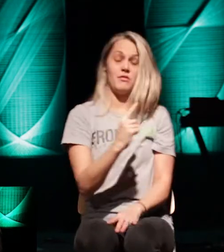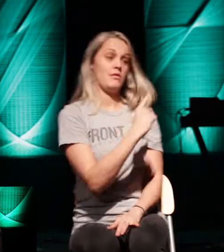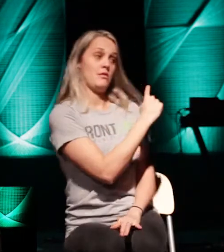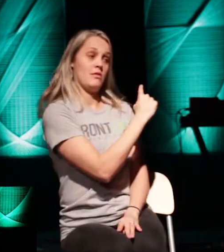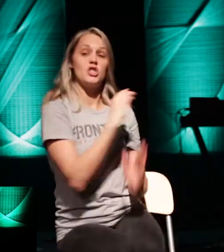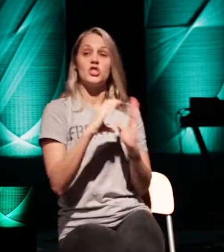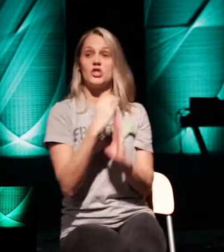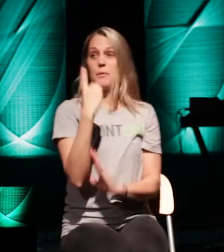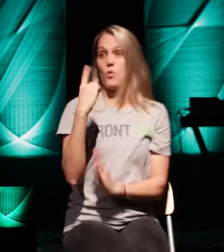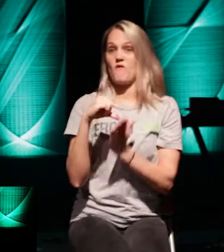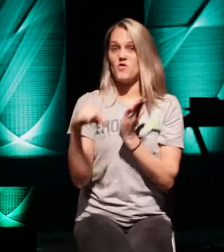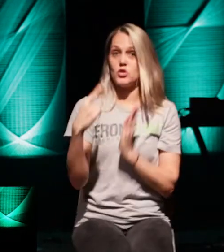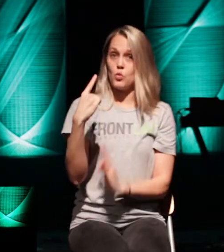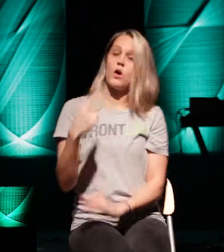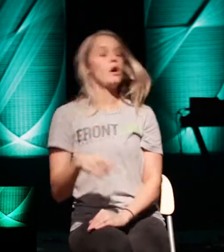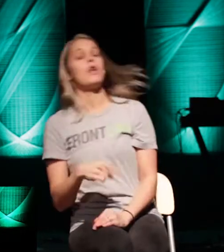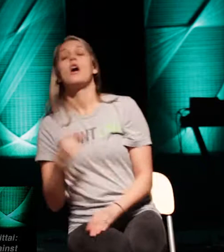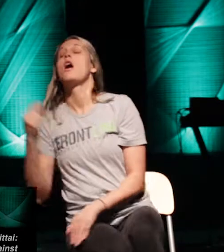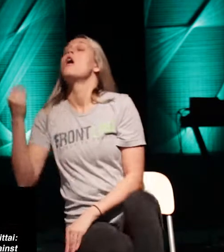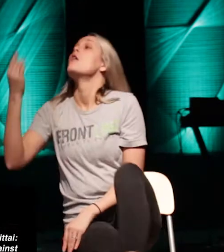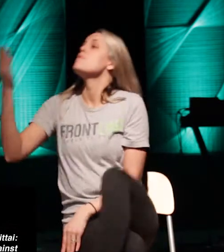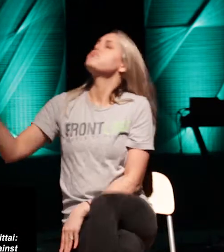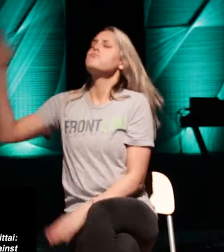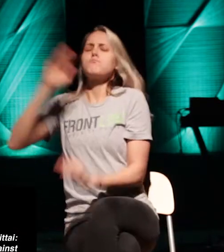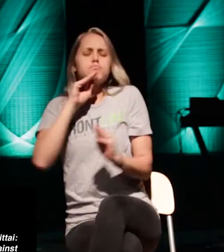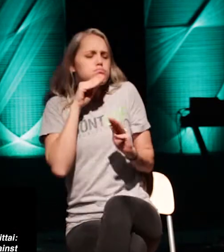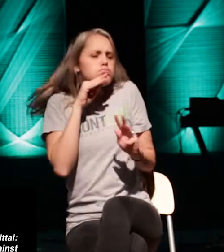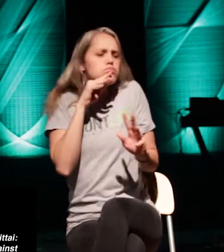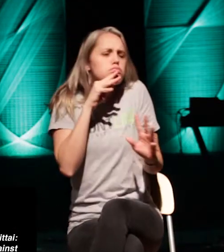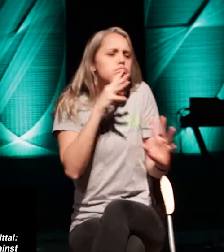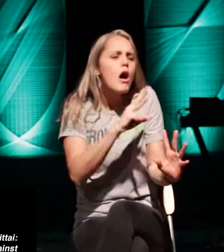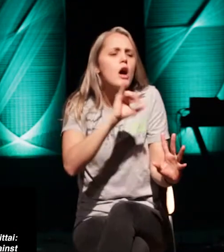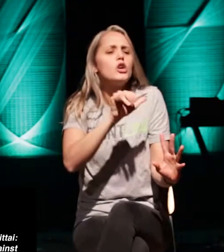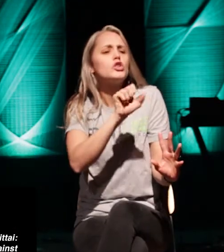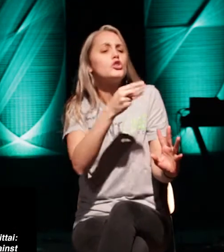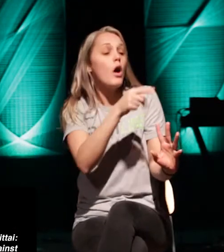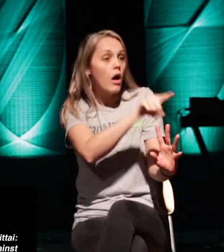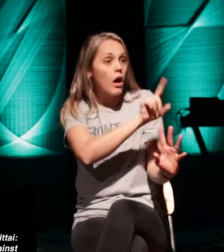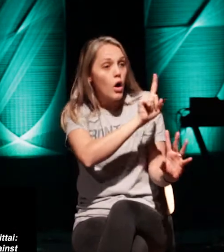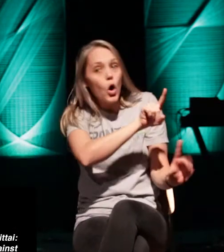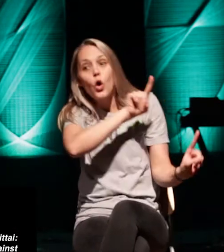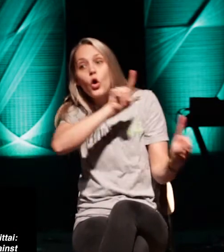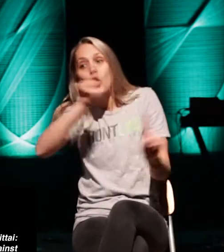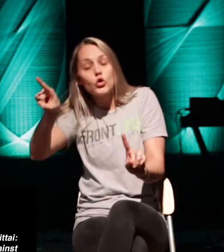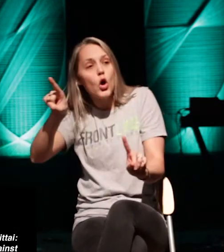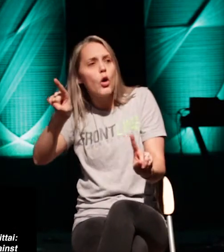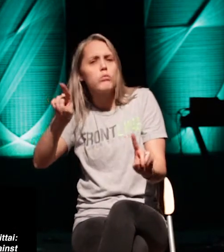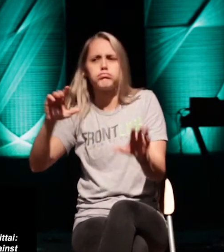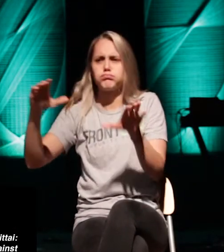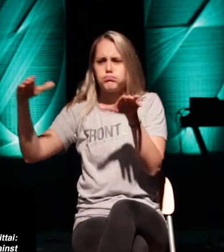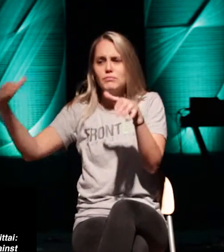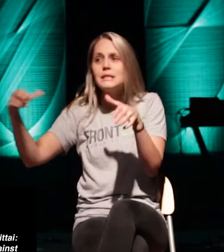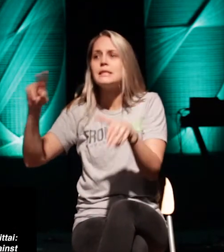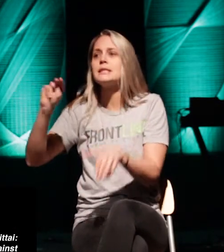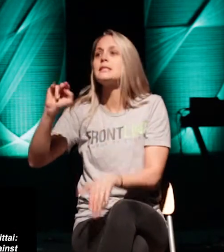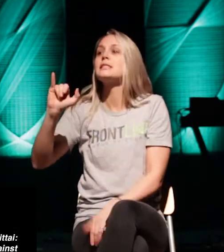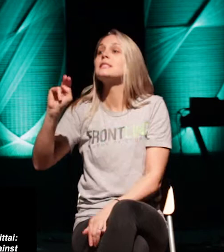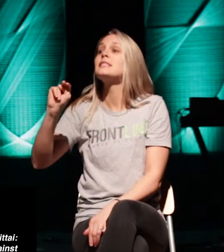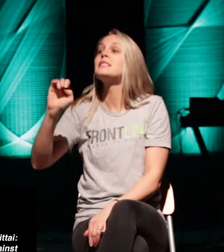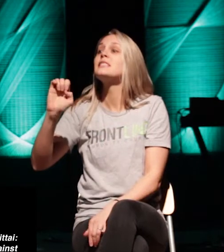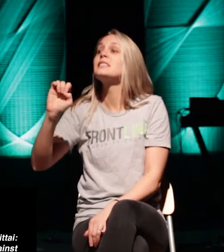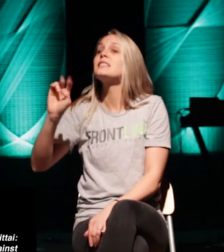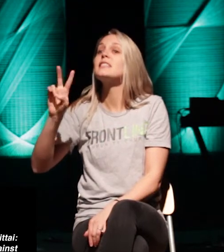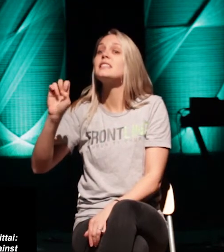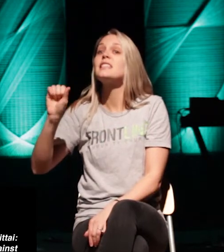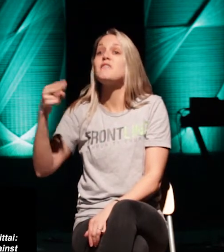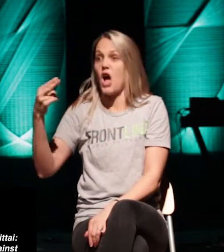this: the word of the Lord came to Jonah, son of Amittai, go to the great city of Nineveh. Nineveh is in Assyria.